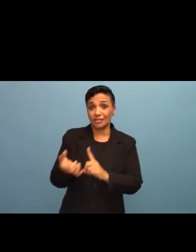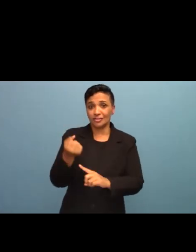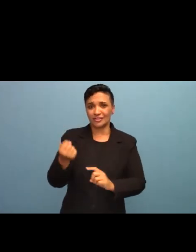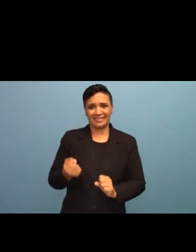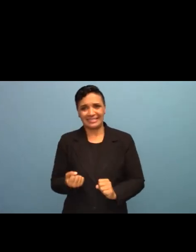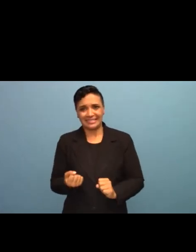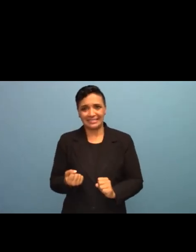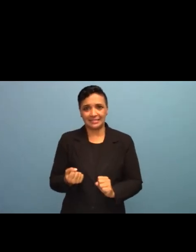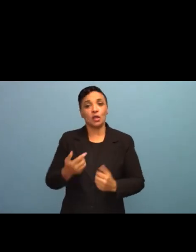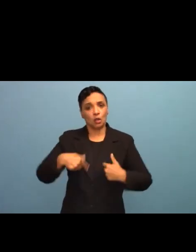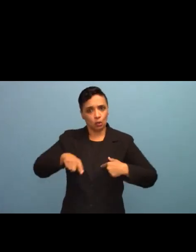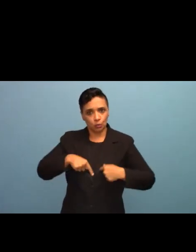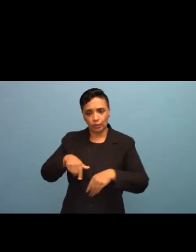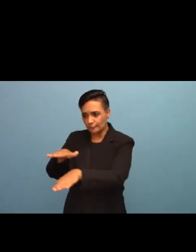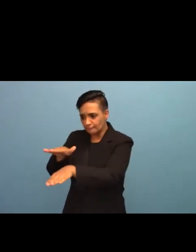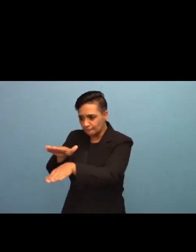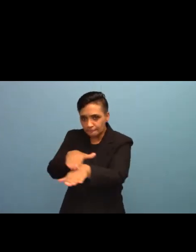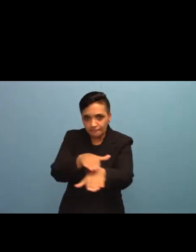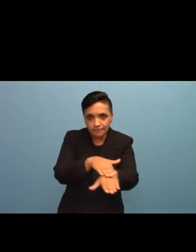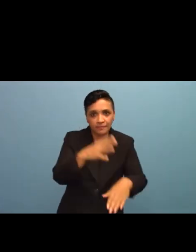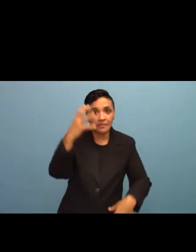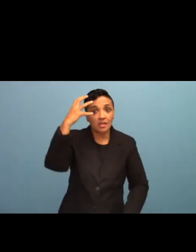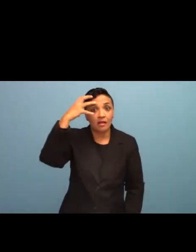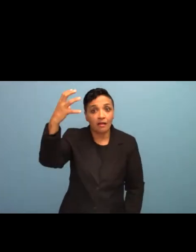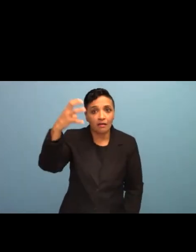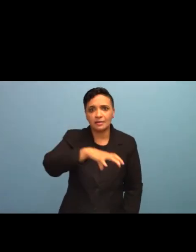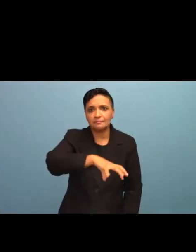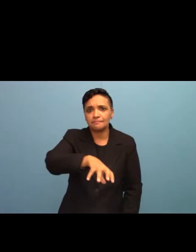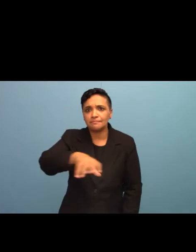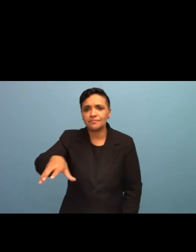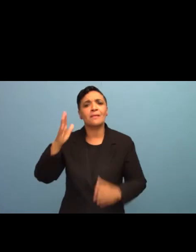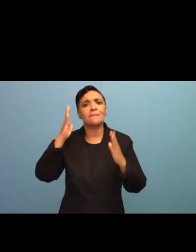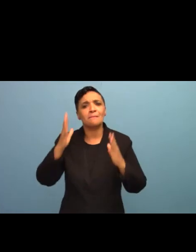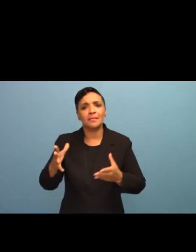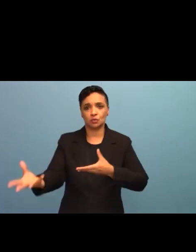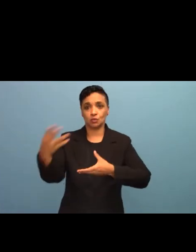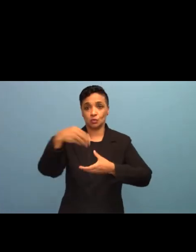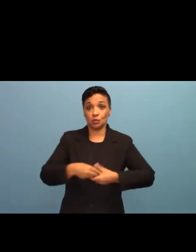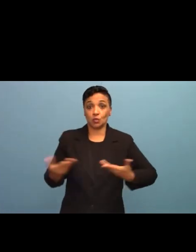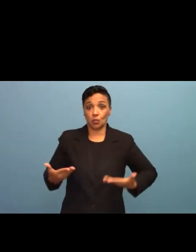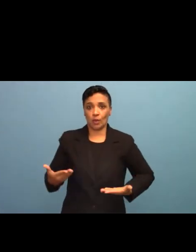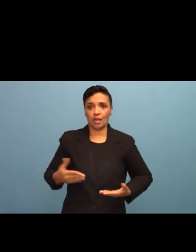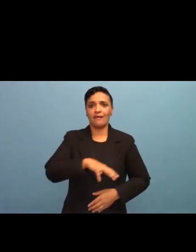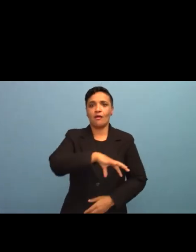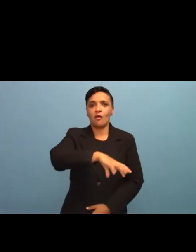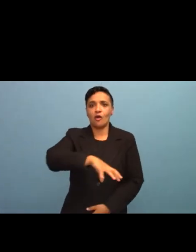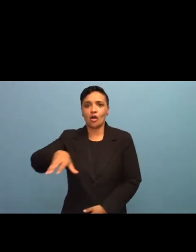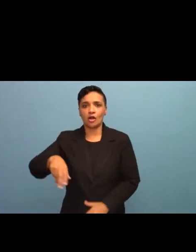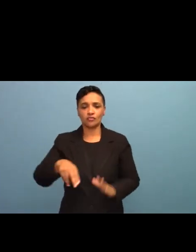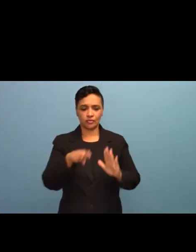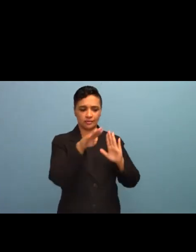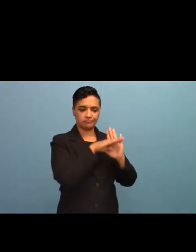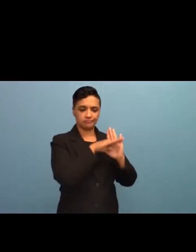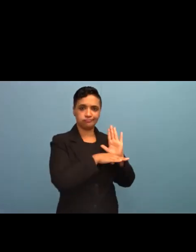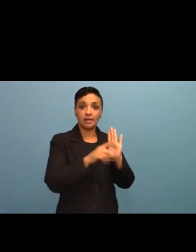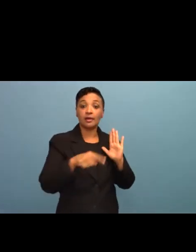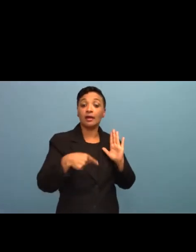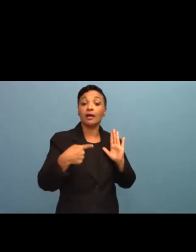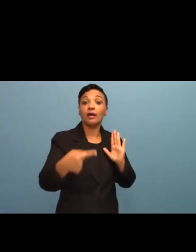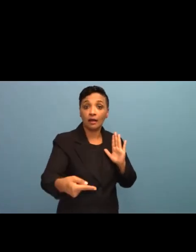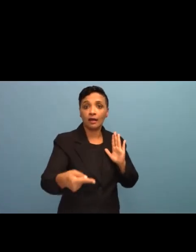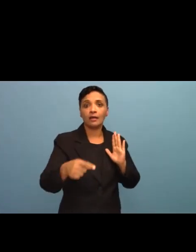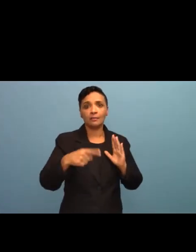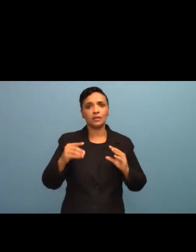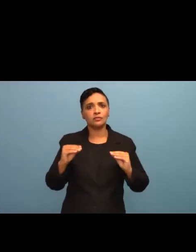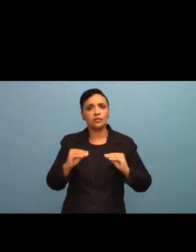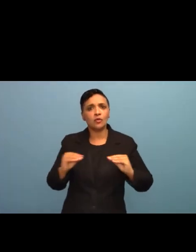states to ensure the inclusion of eye health in their national commitments at the upcoming Transforming Education Summit and